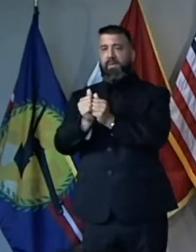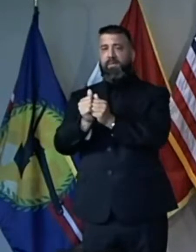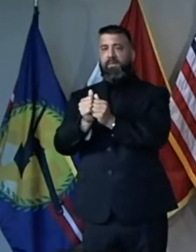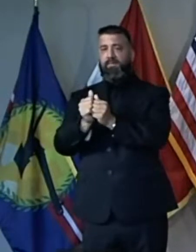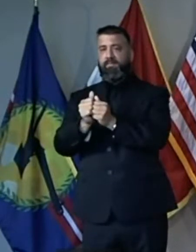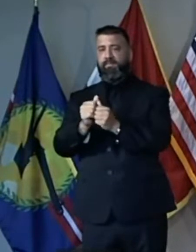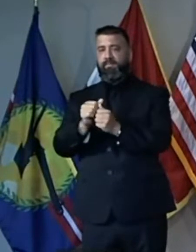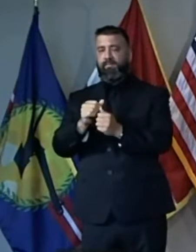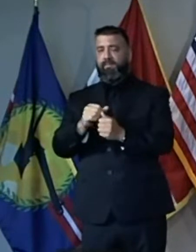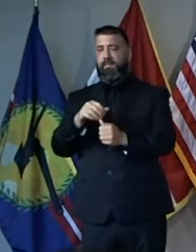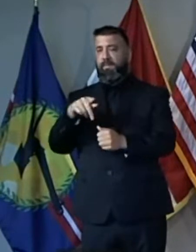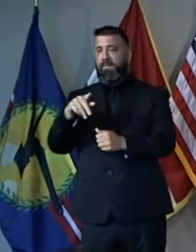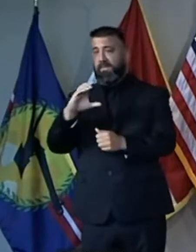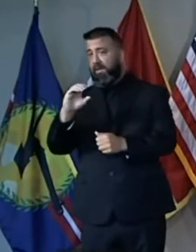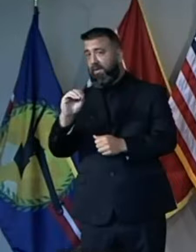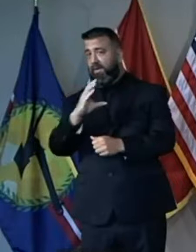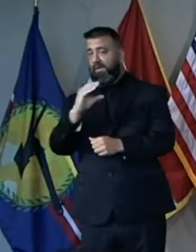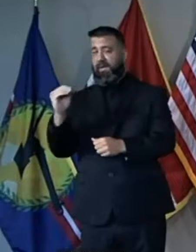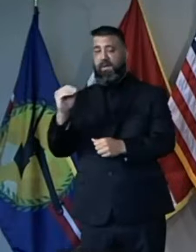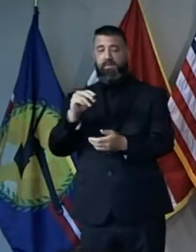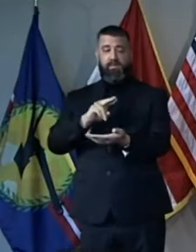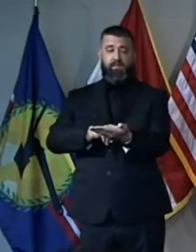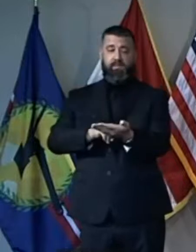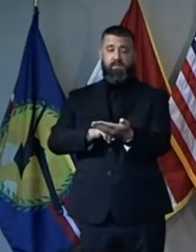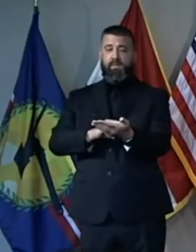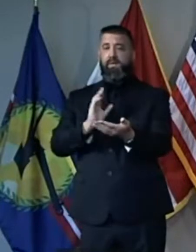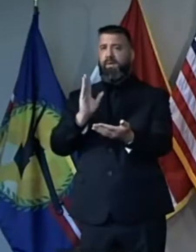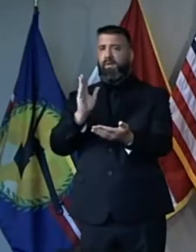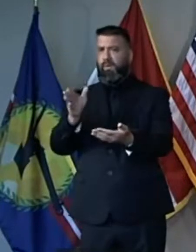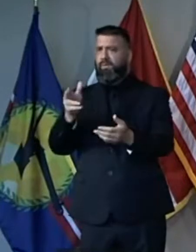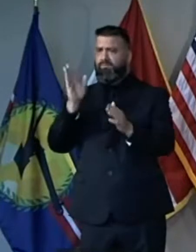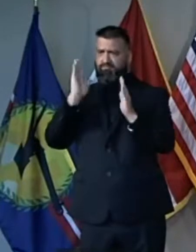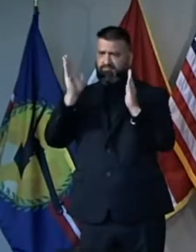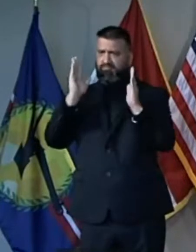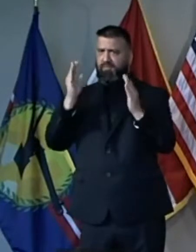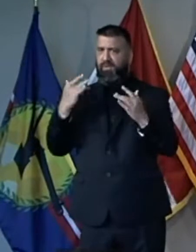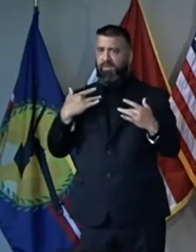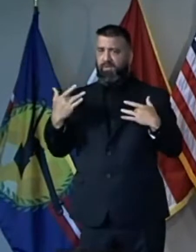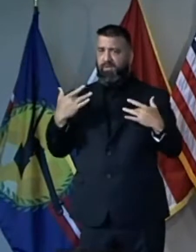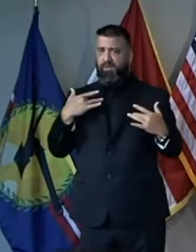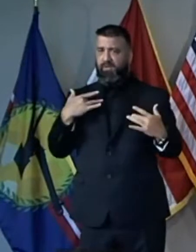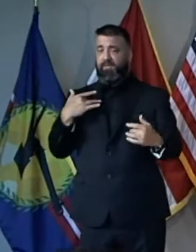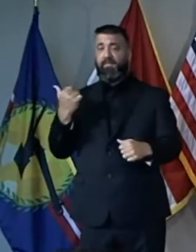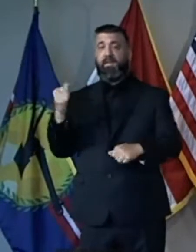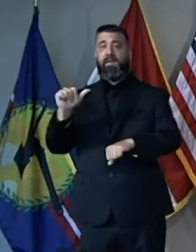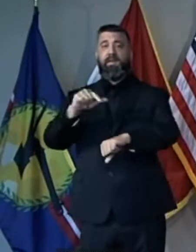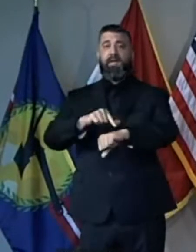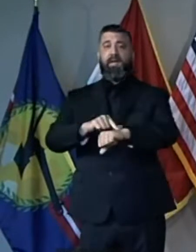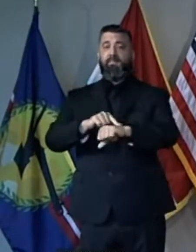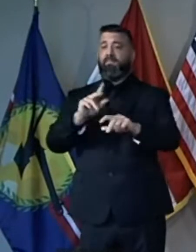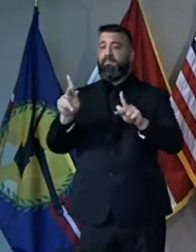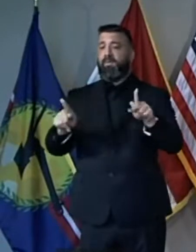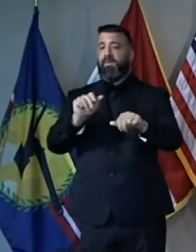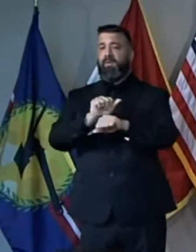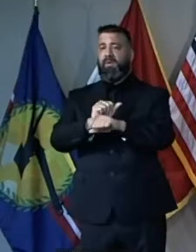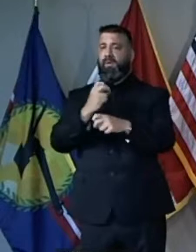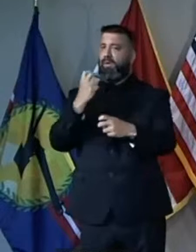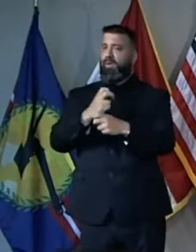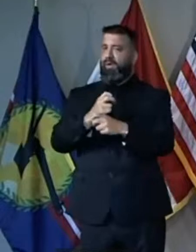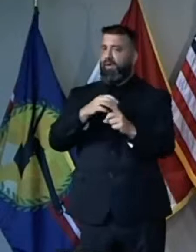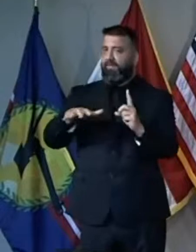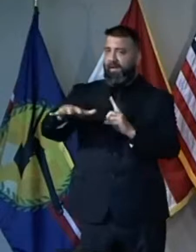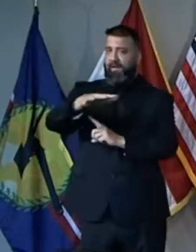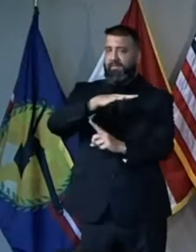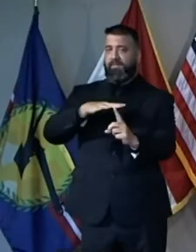that. We're going to take these concerns very seriously. Anytime people are working in a difficult environment,